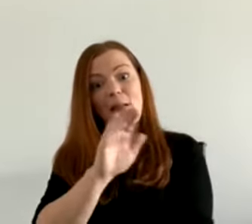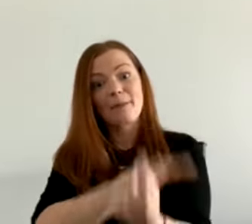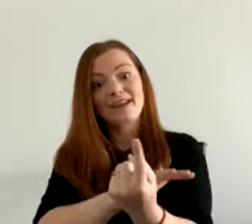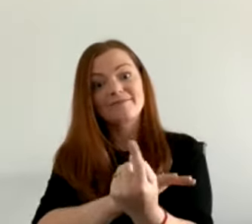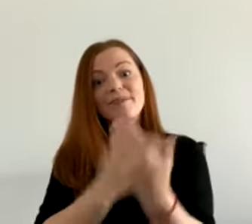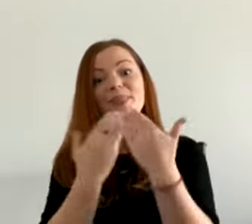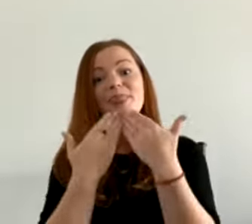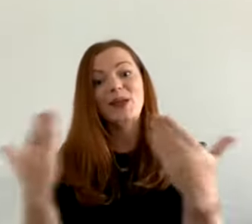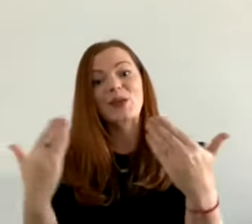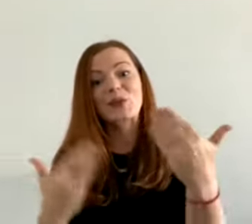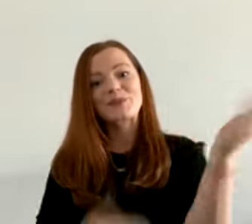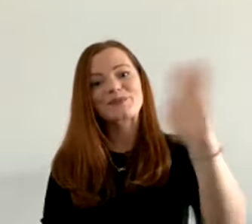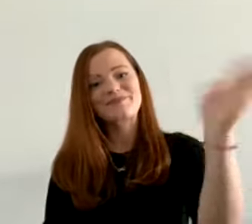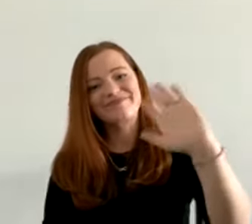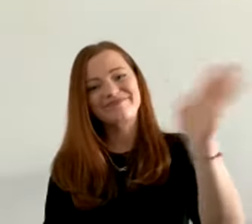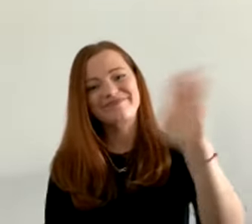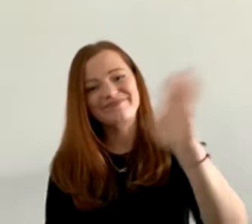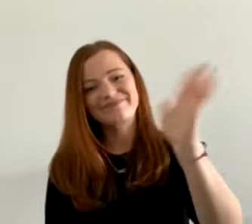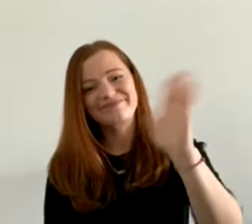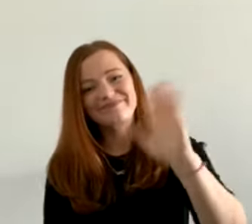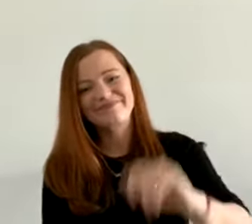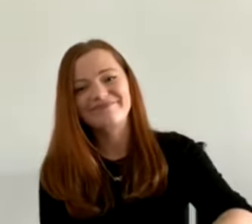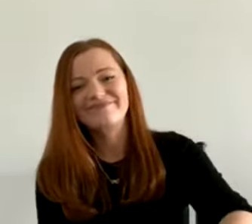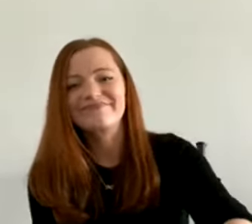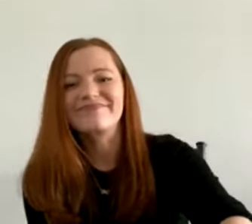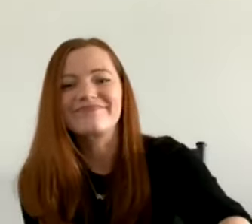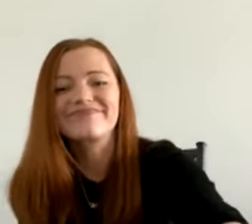you. Bye.